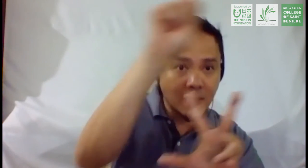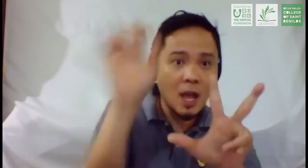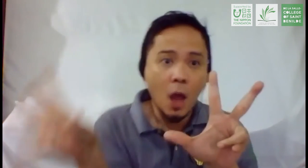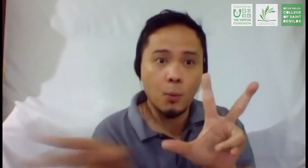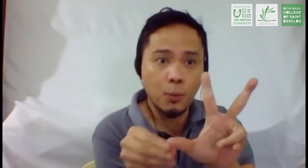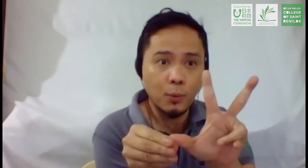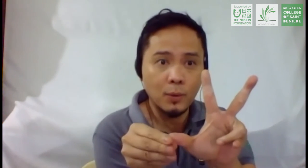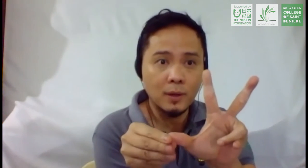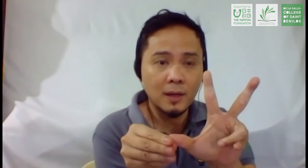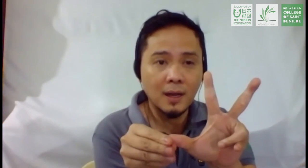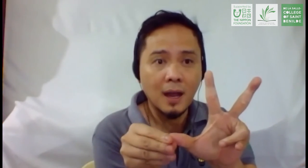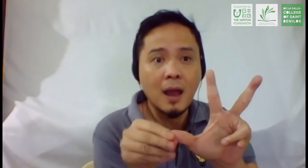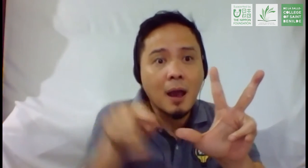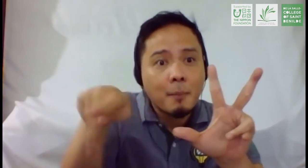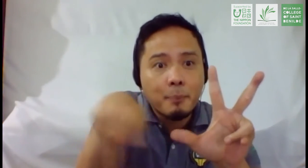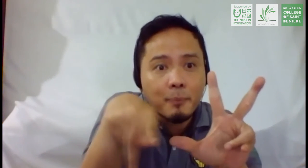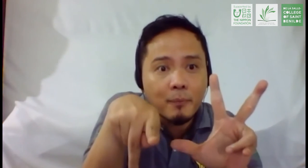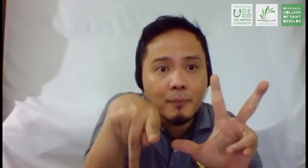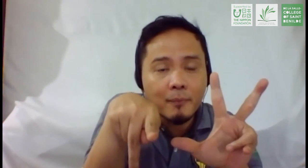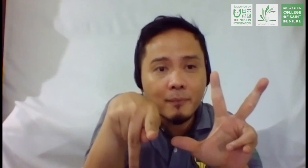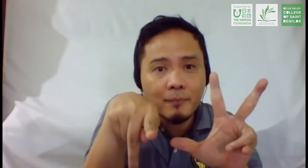Together is the predicate.